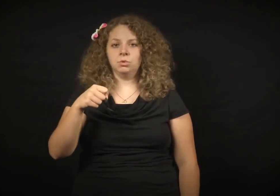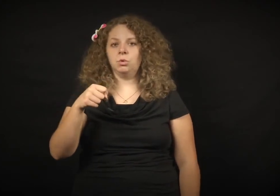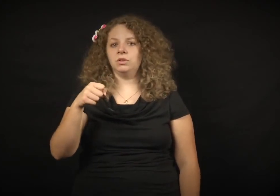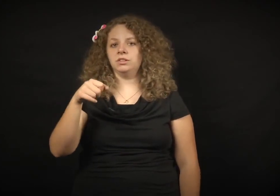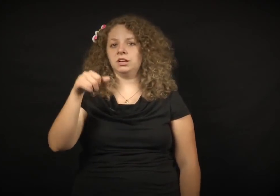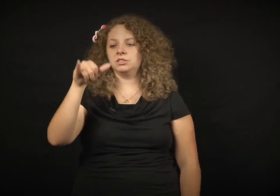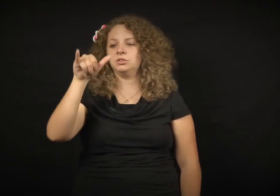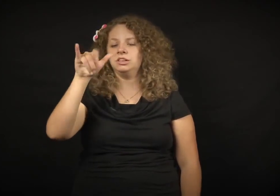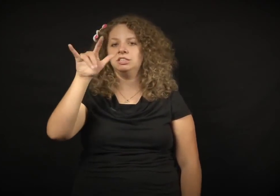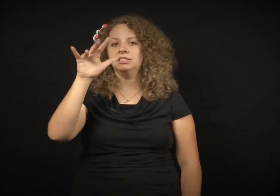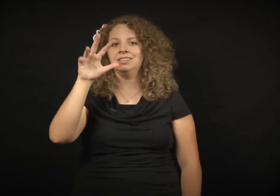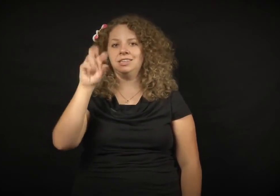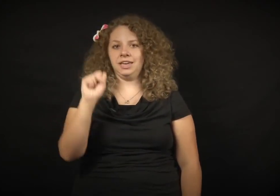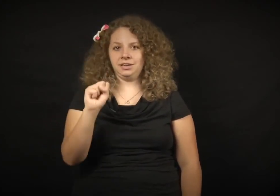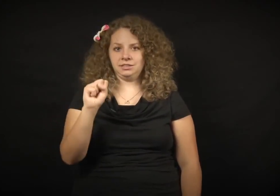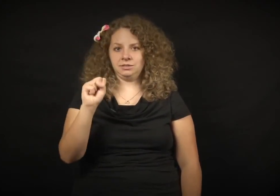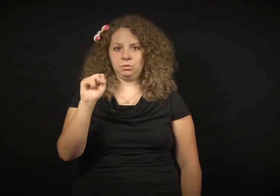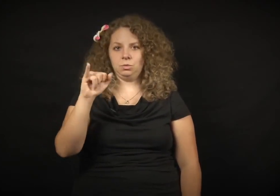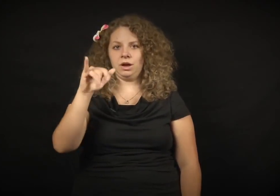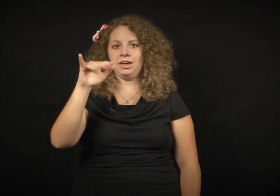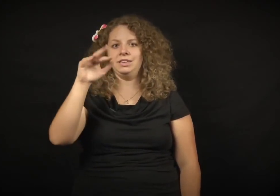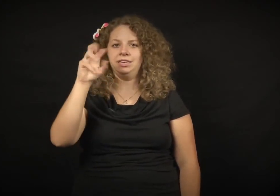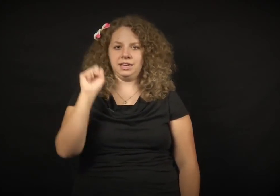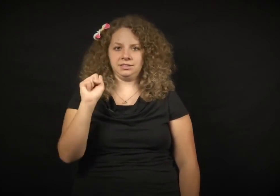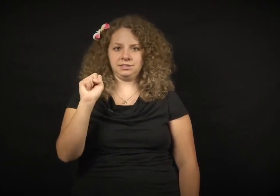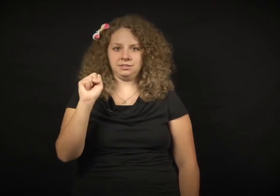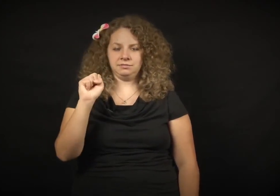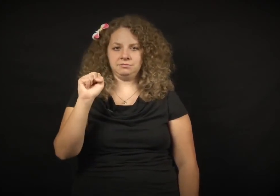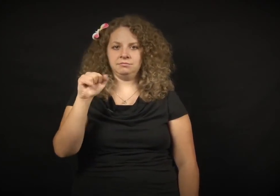or the lexicalized yes. Why, yes.